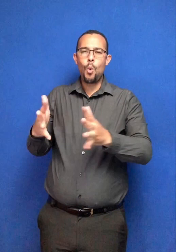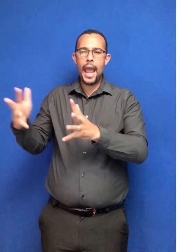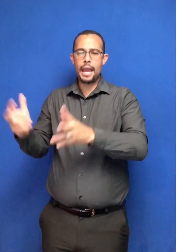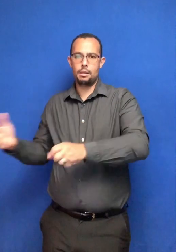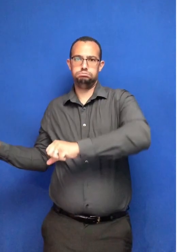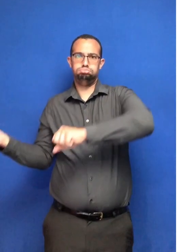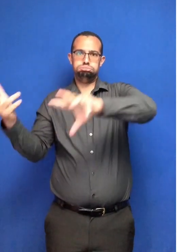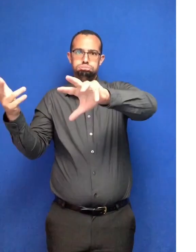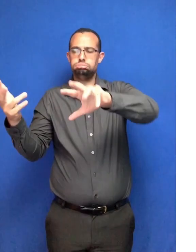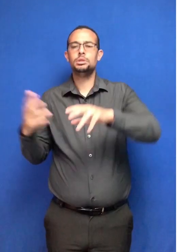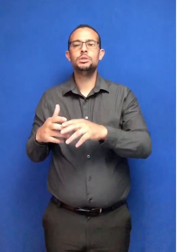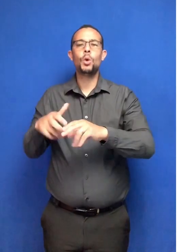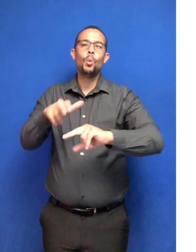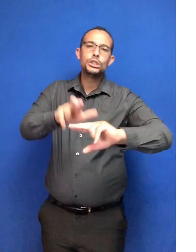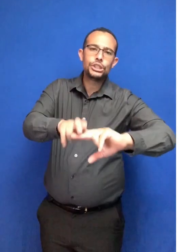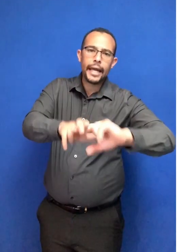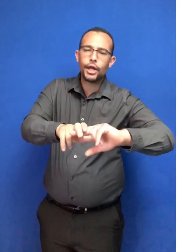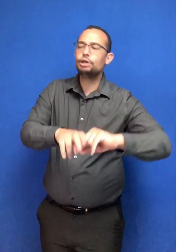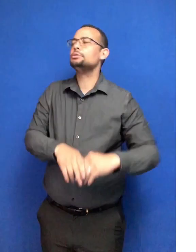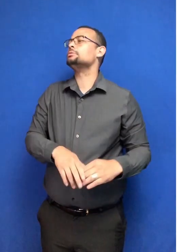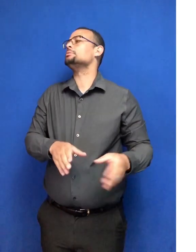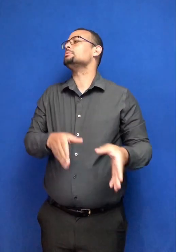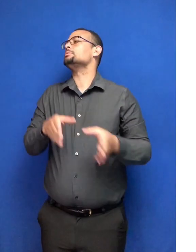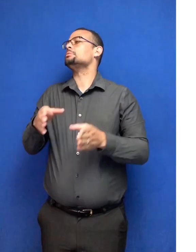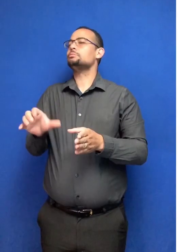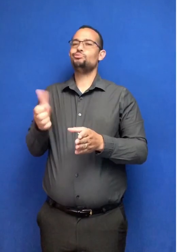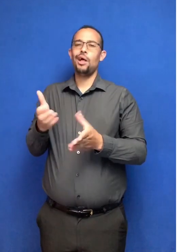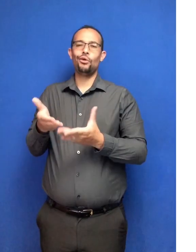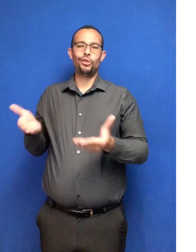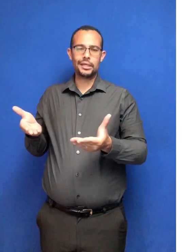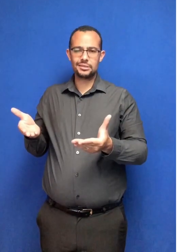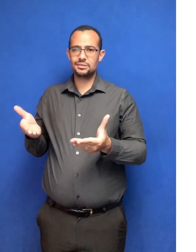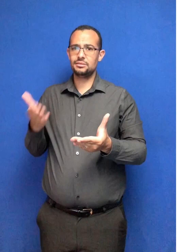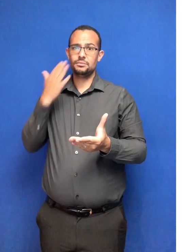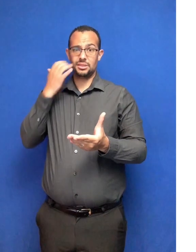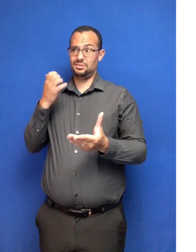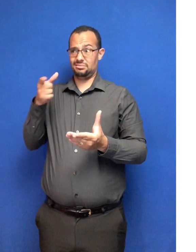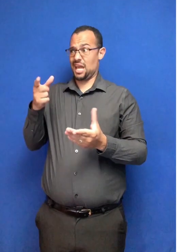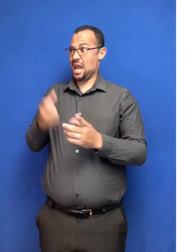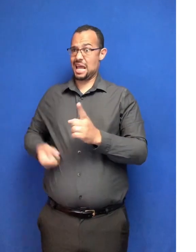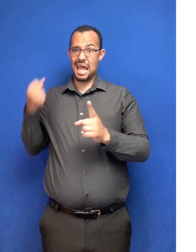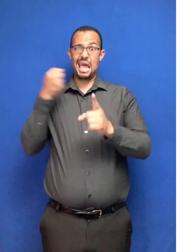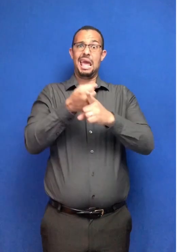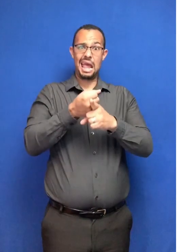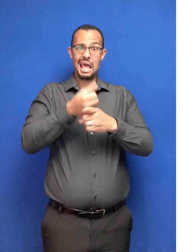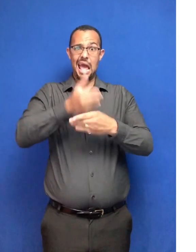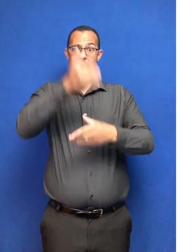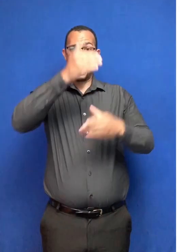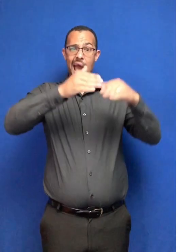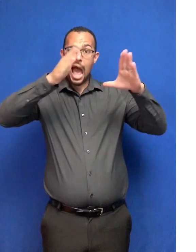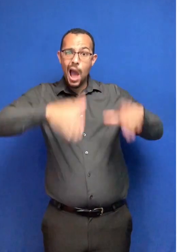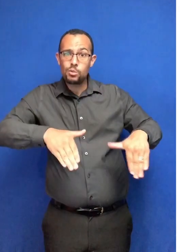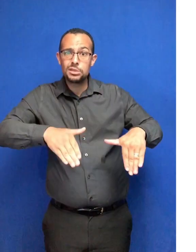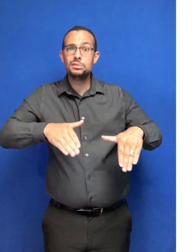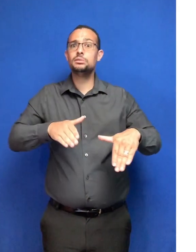equipment sitting out, the high winds can pick that up and throw it into your house, throw it into a neighbor's house, throw it down the street. So to